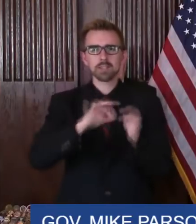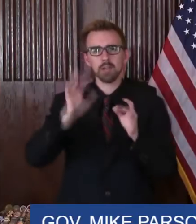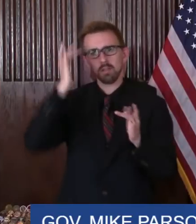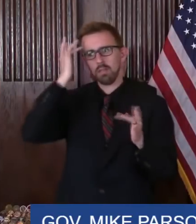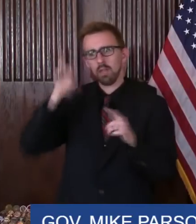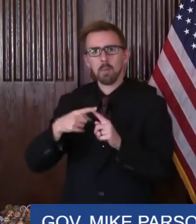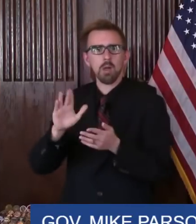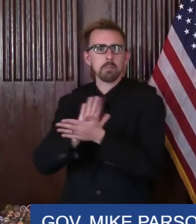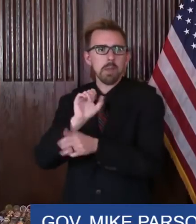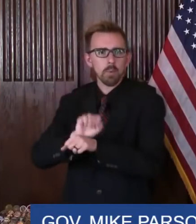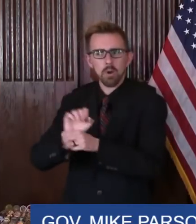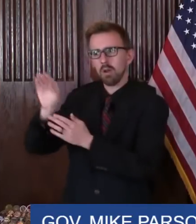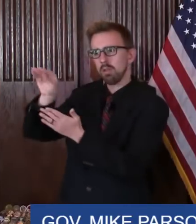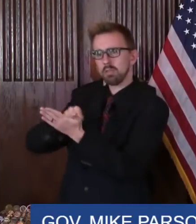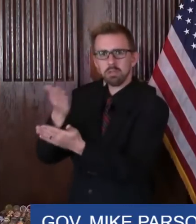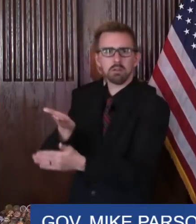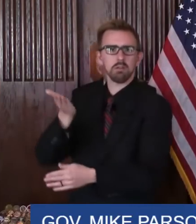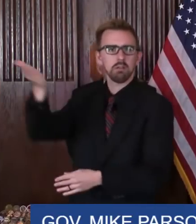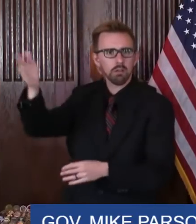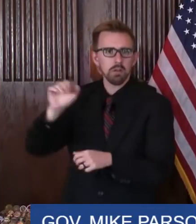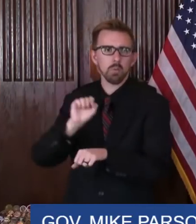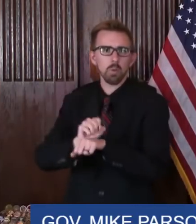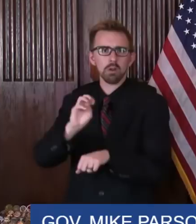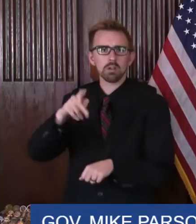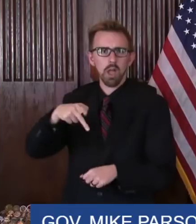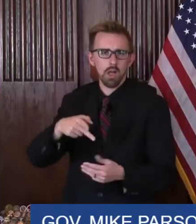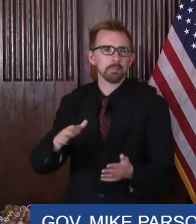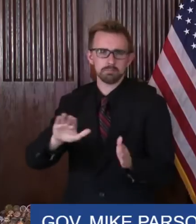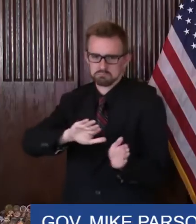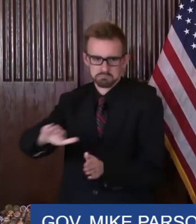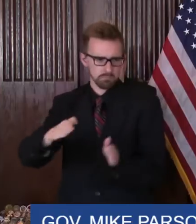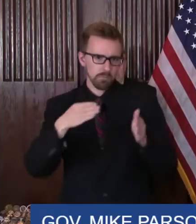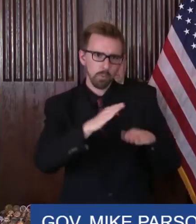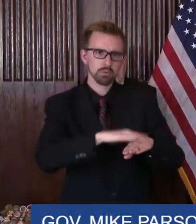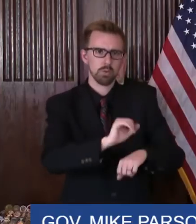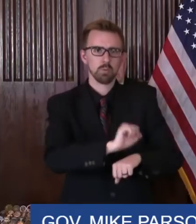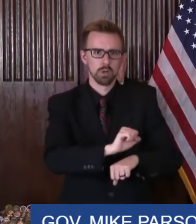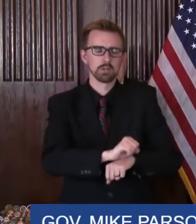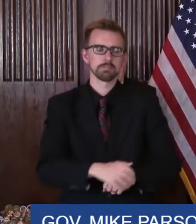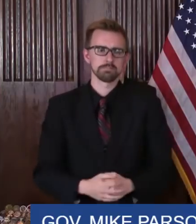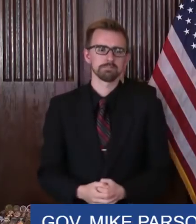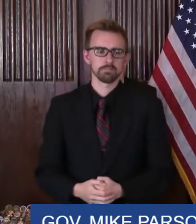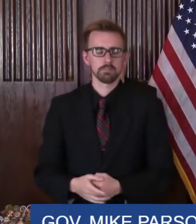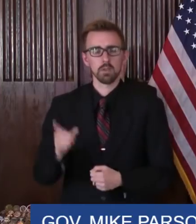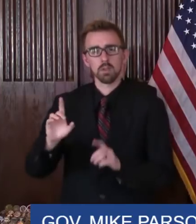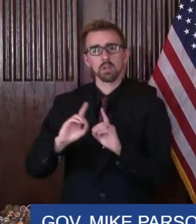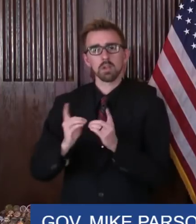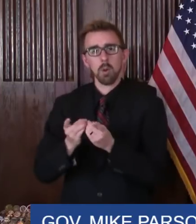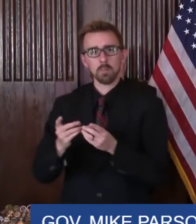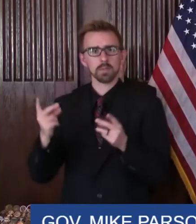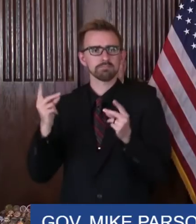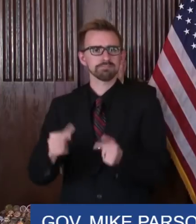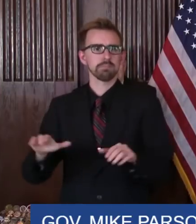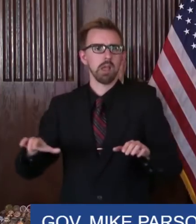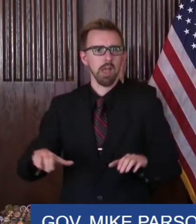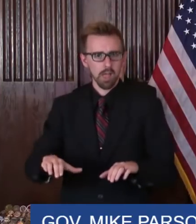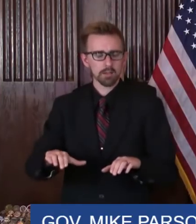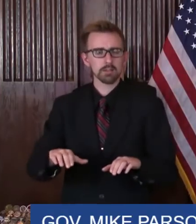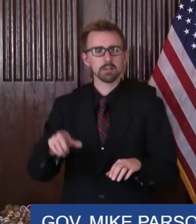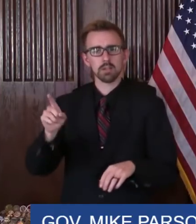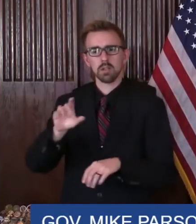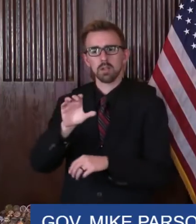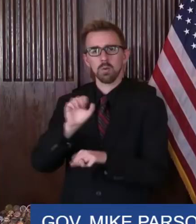their loved ones will be provided for by the Workers' Compensation Program. The fast action by the Department and its Division of